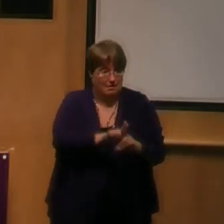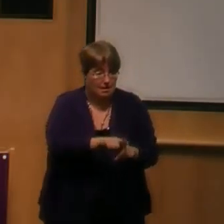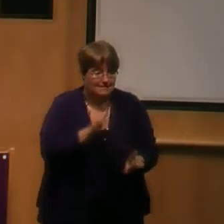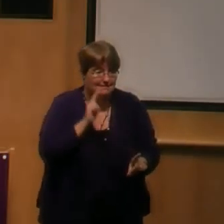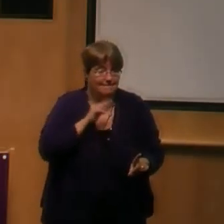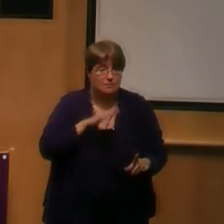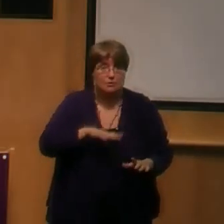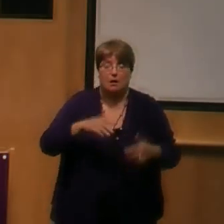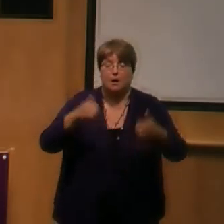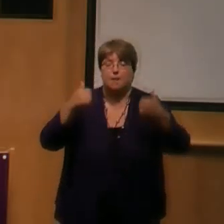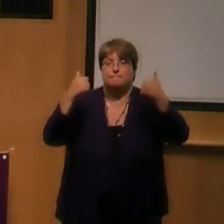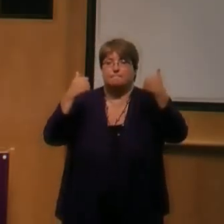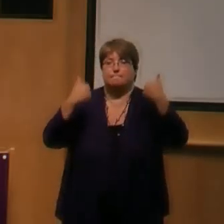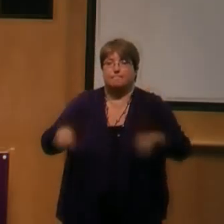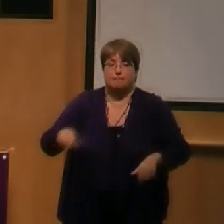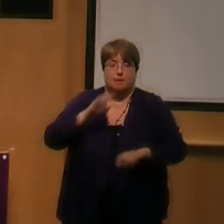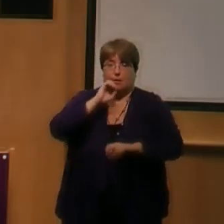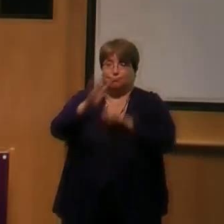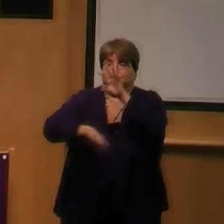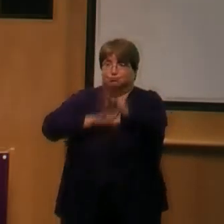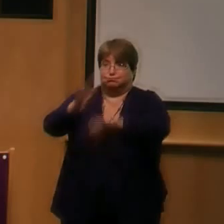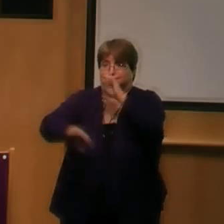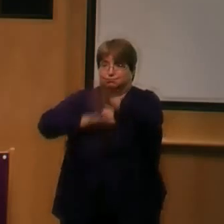And also, when we met the young deaf person,